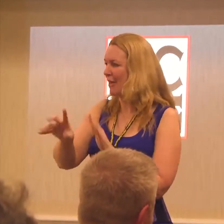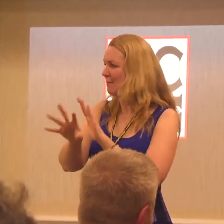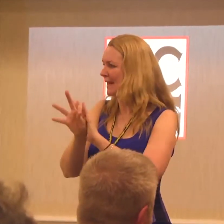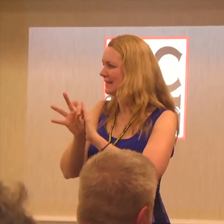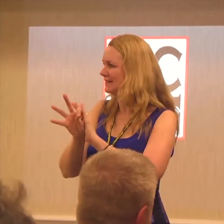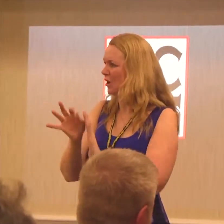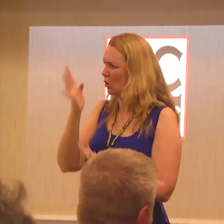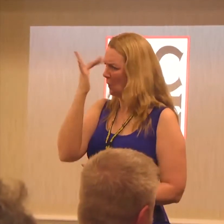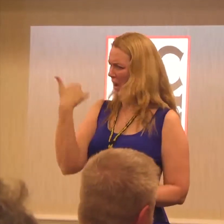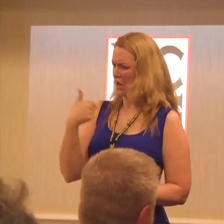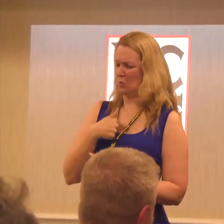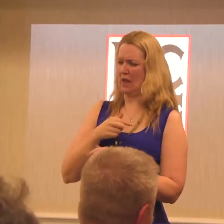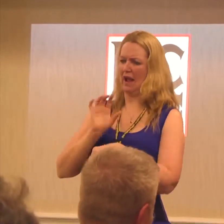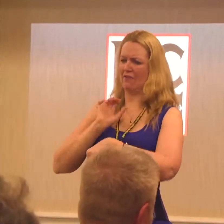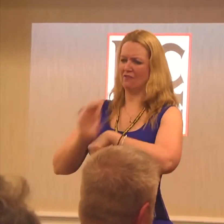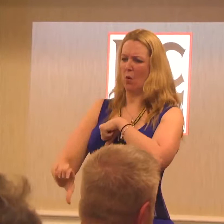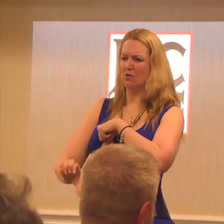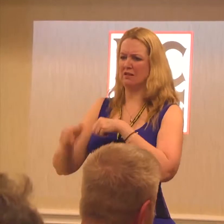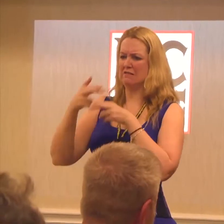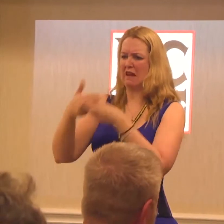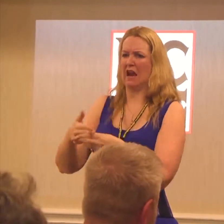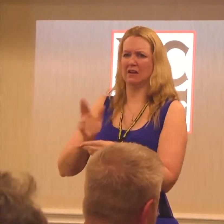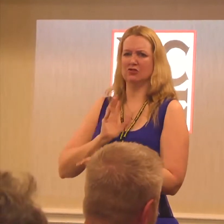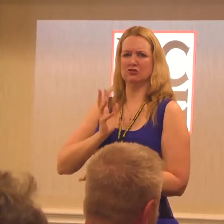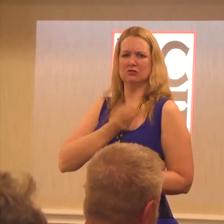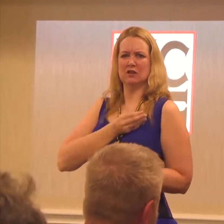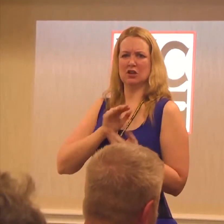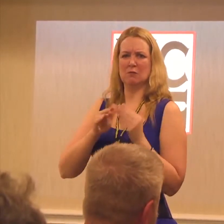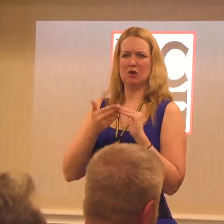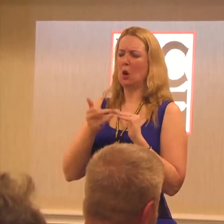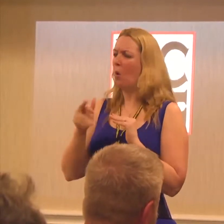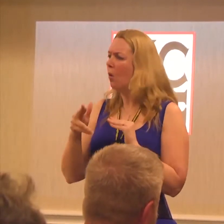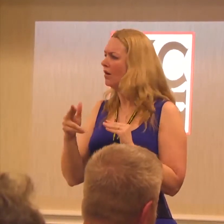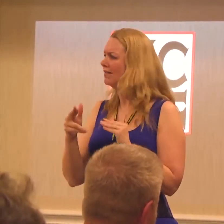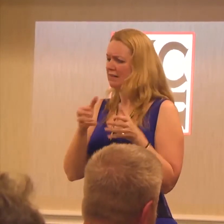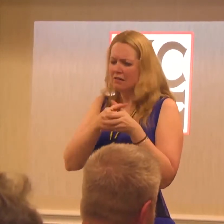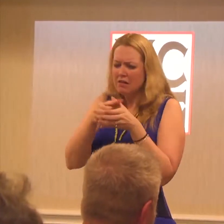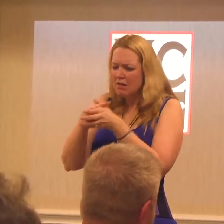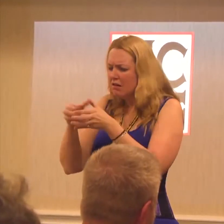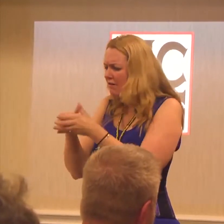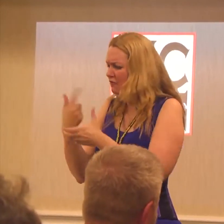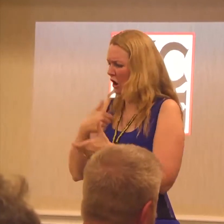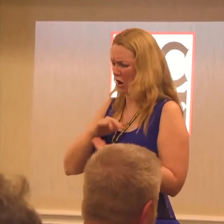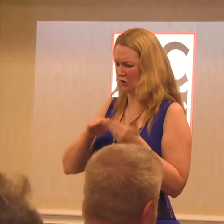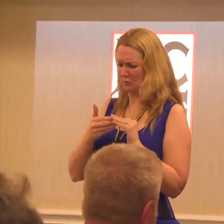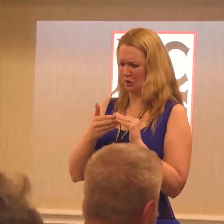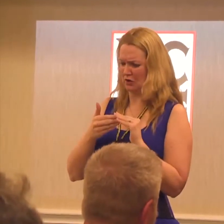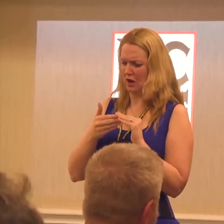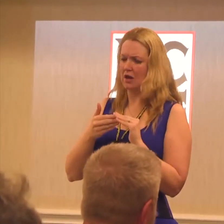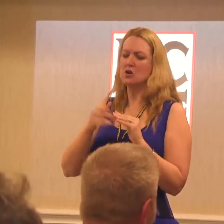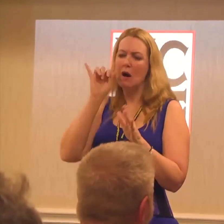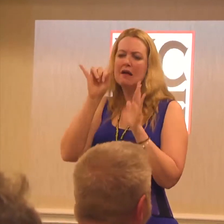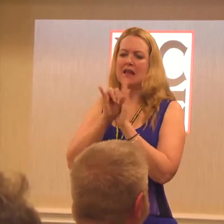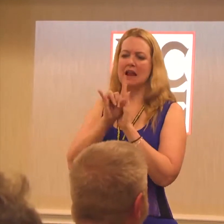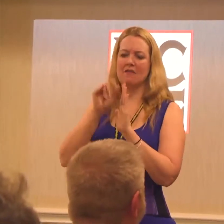understand why we impose titles on the trans community or any segments of our community as a way to further identify differences.